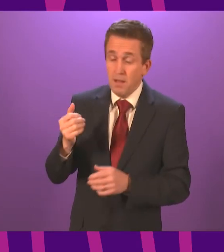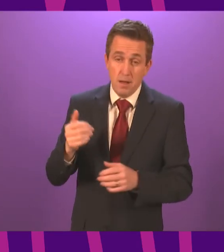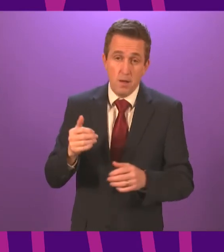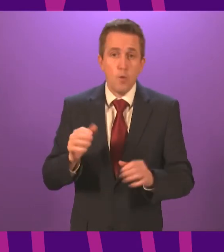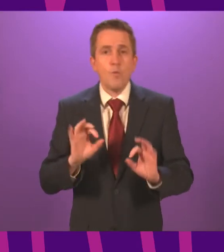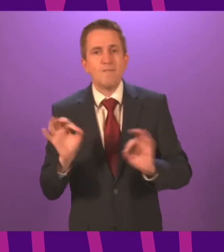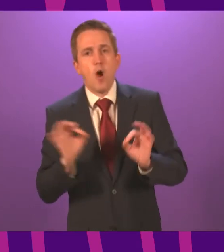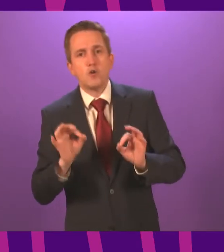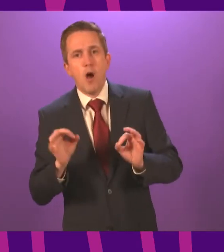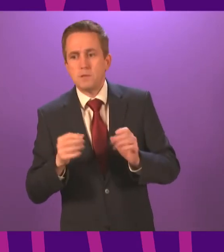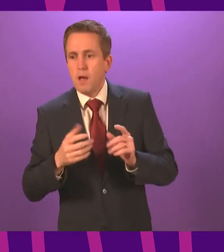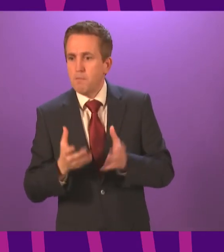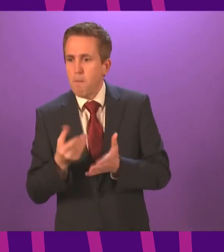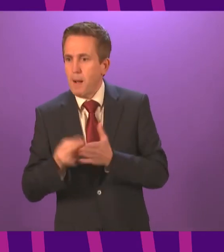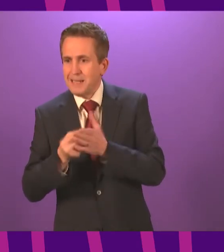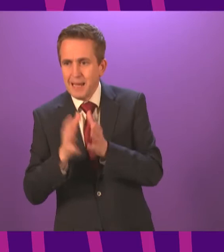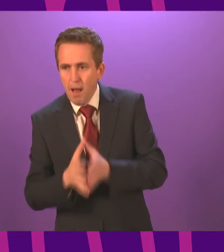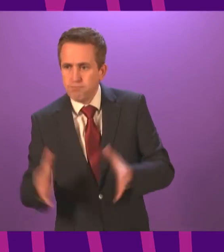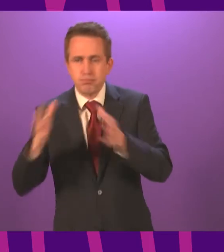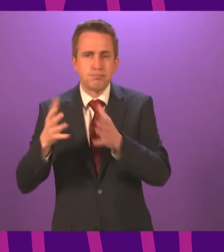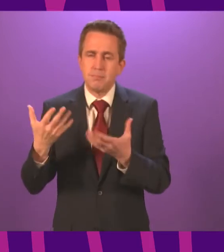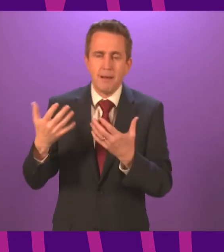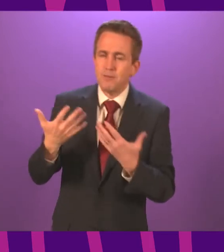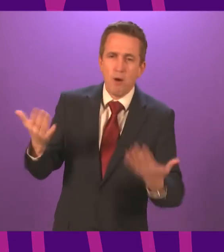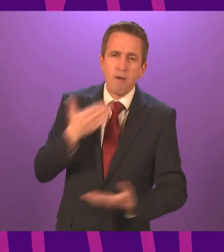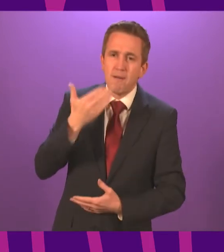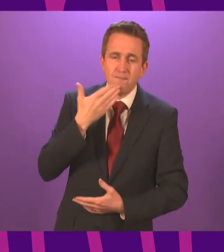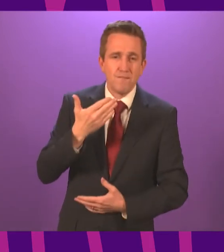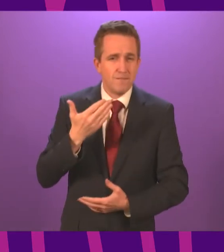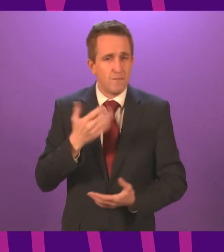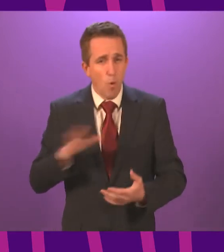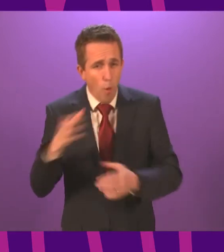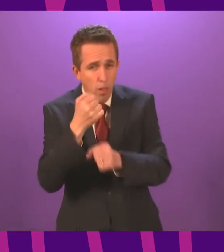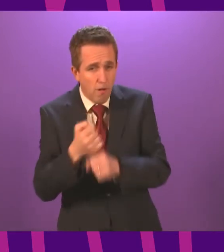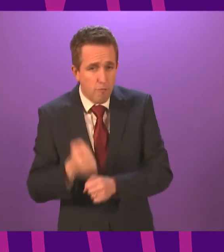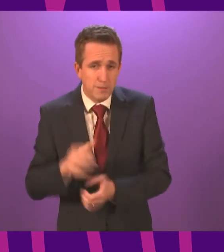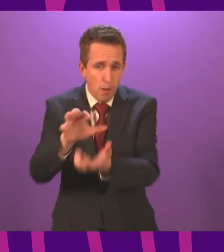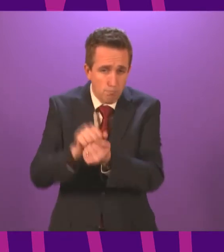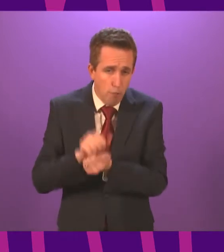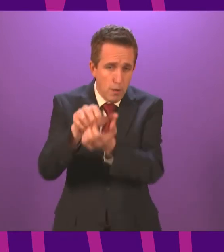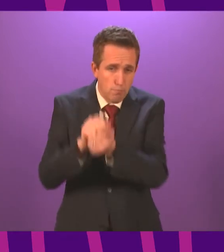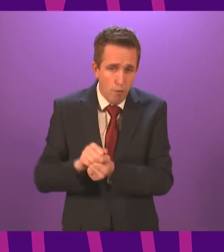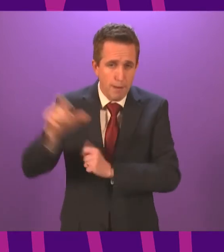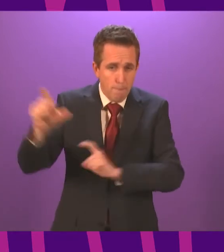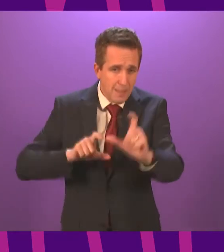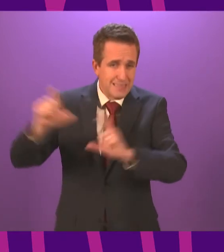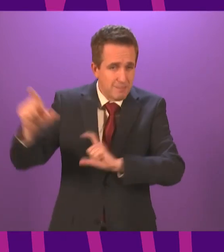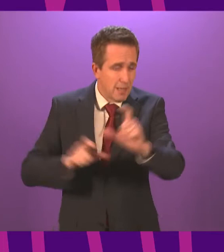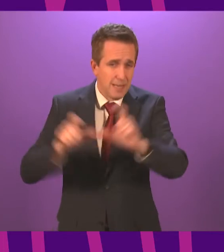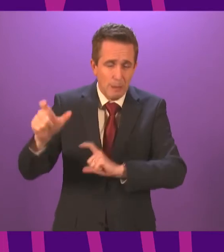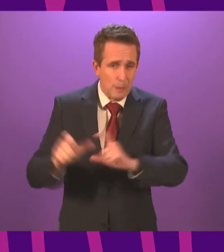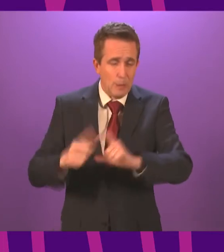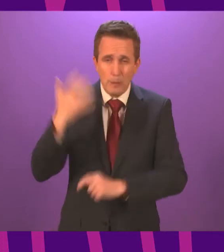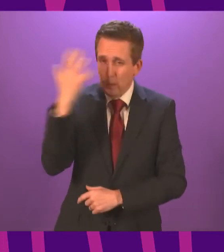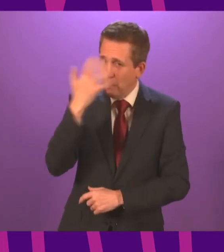there, and I'm not claiming there is. Goodness knows sensible governments the world over are borrowing money right now like it's going out of fashion. And